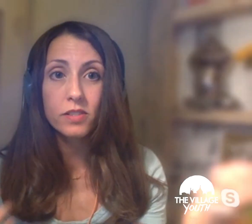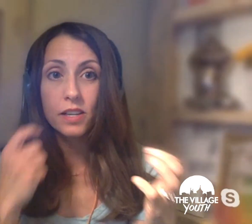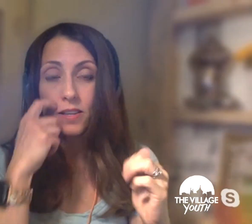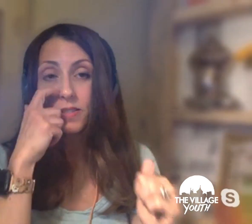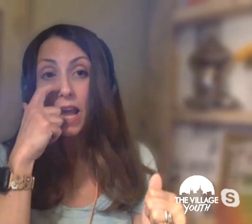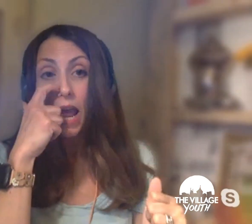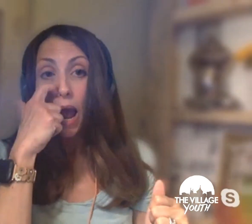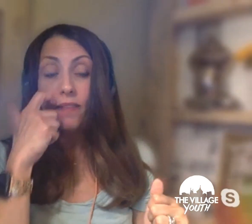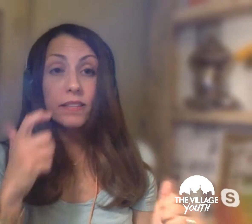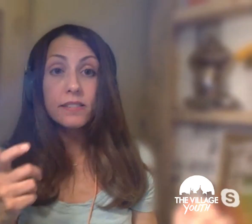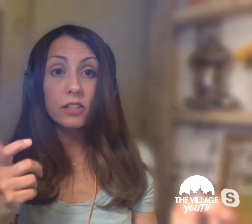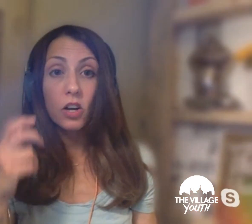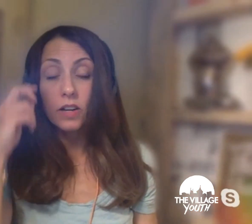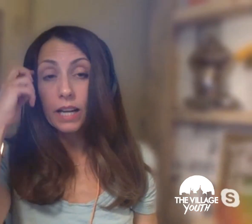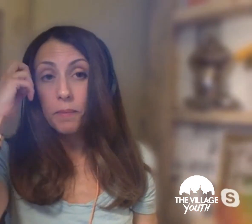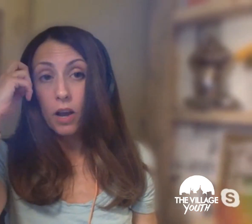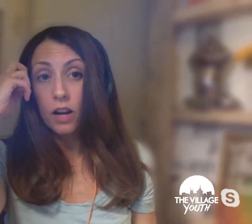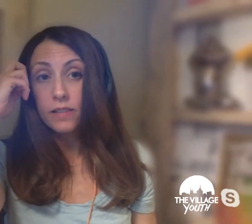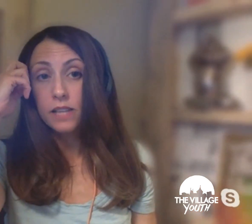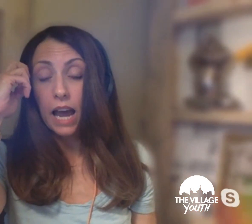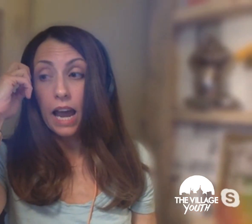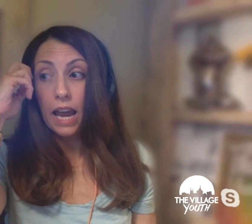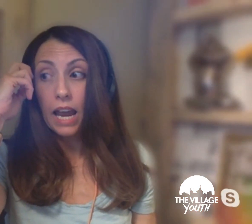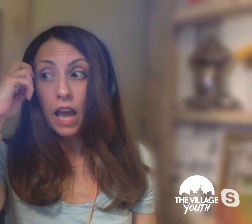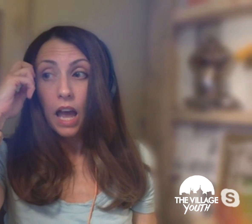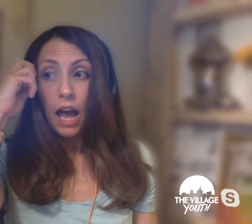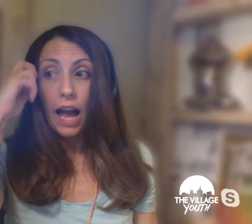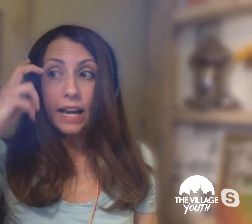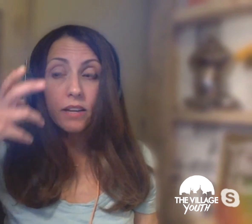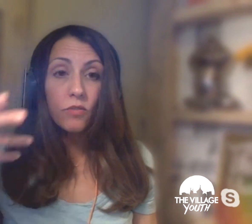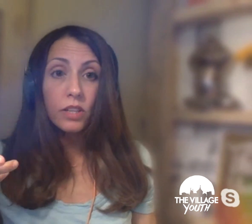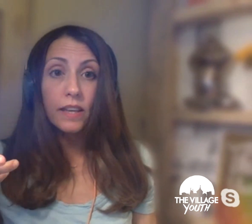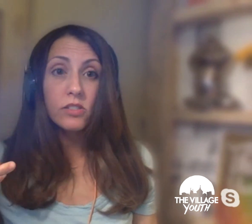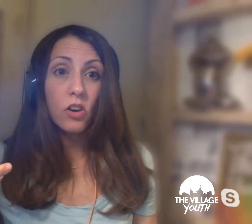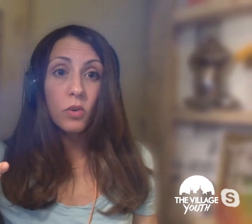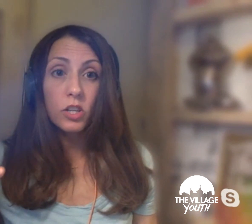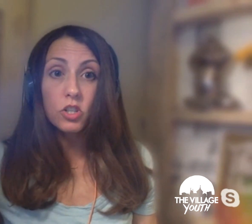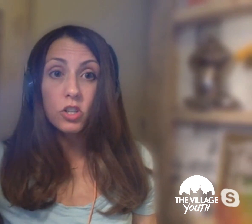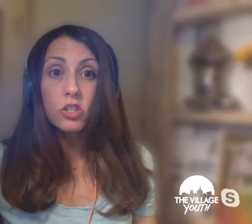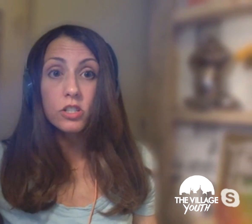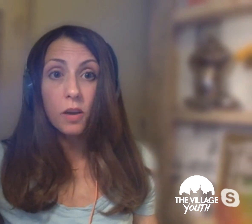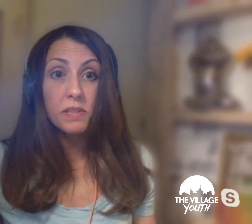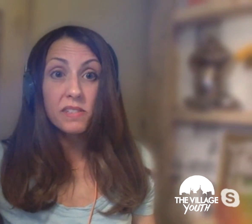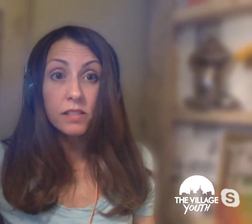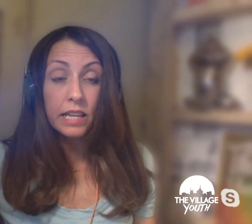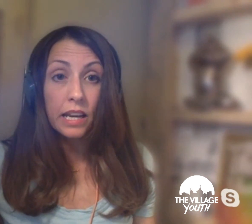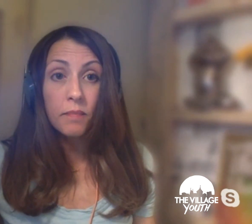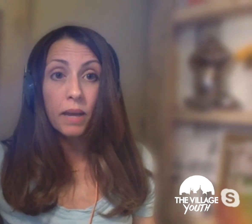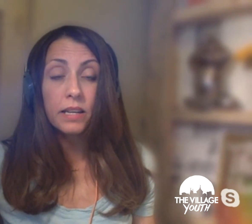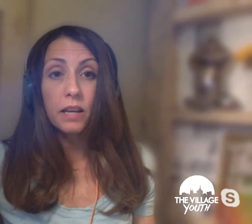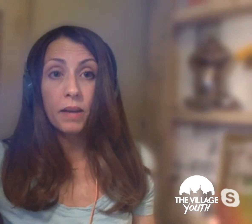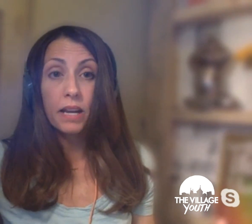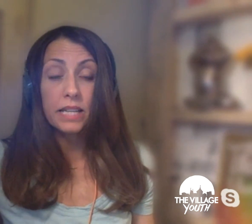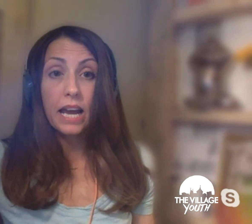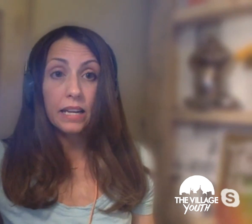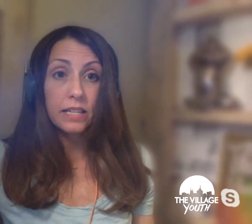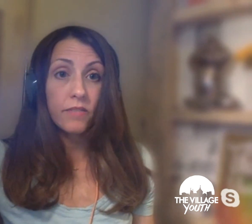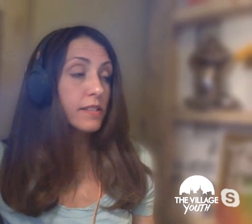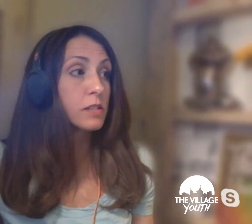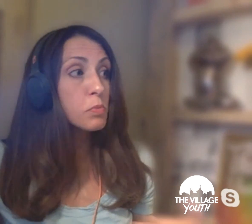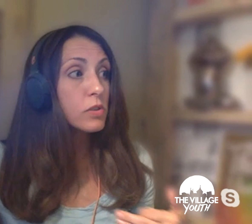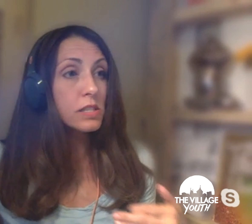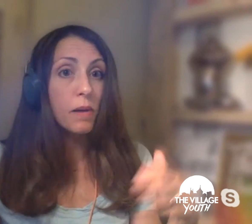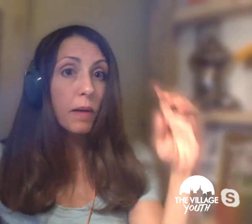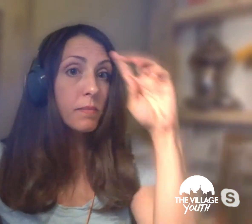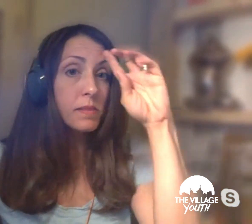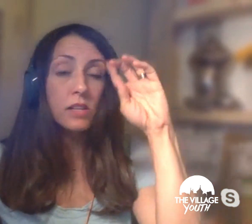Bible verse is. And listen, y'all, I got to be honest. I didn't really like start going to church until I was 16. My dad